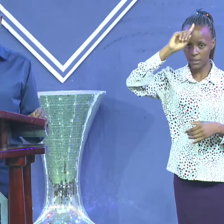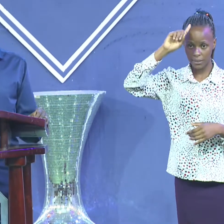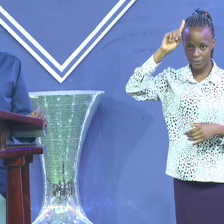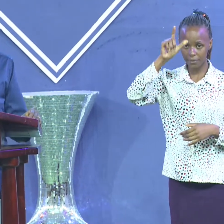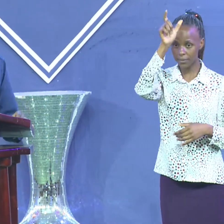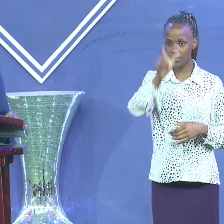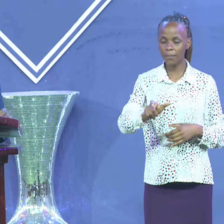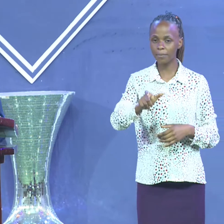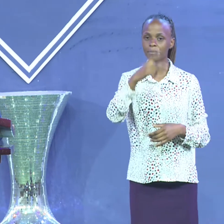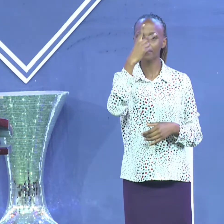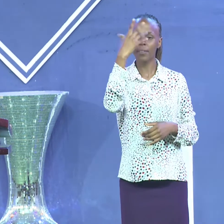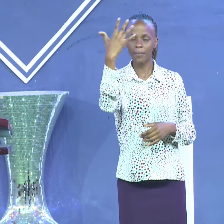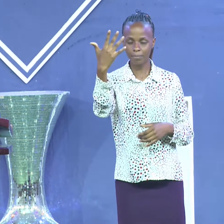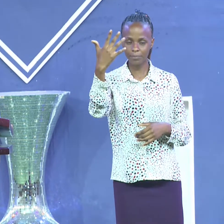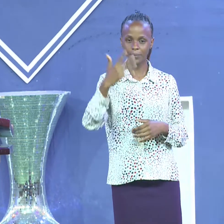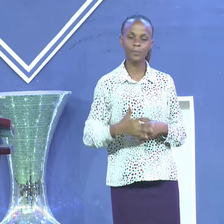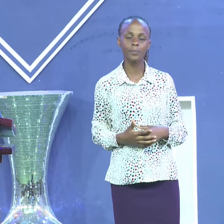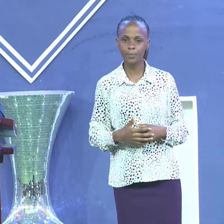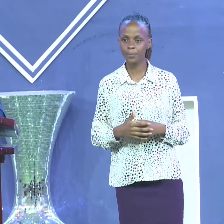Second Kings,